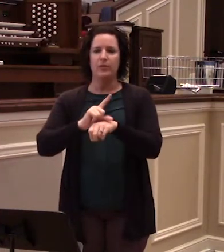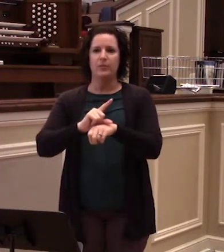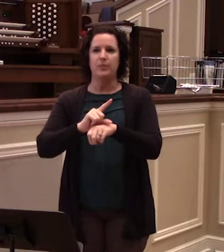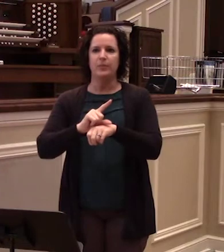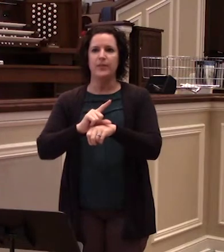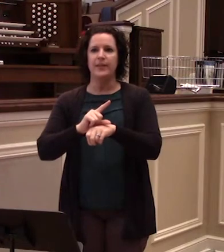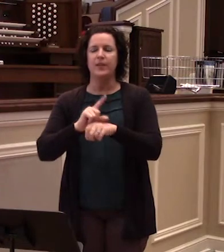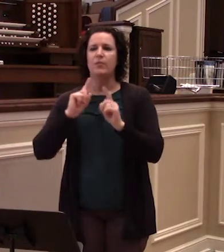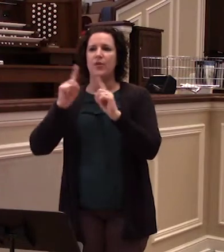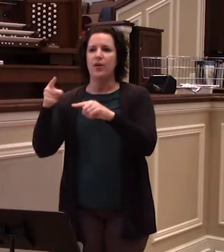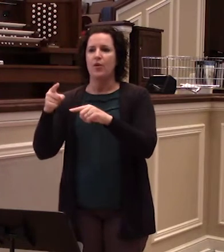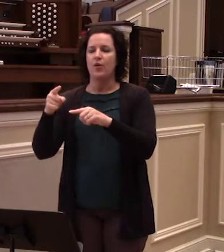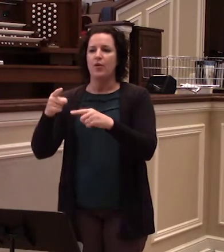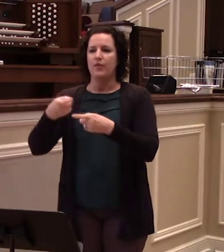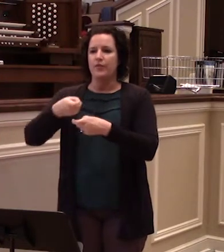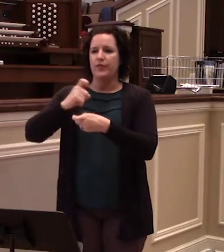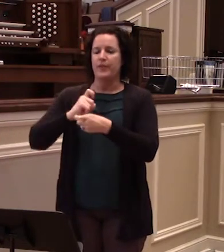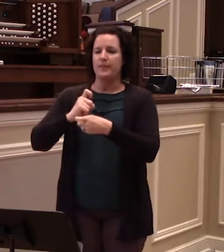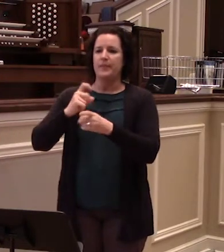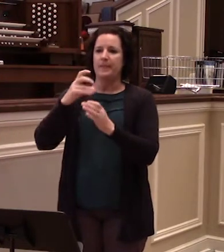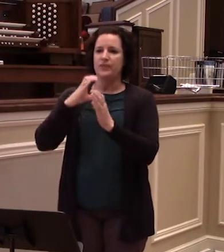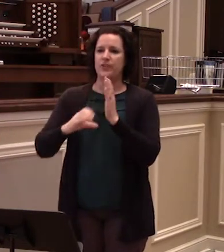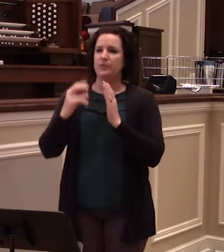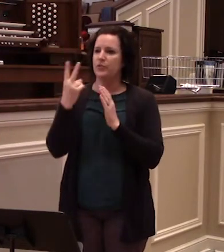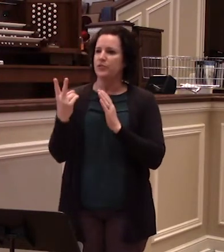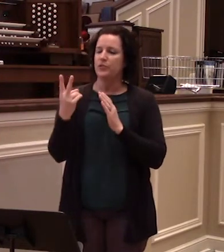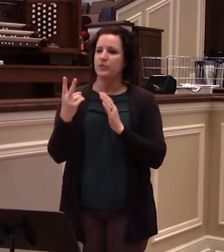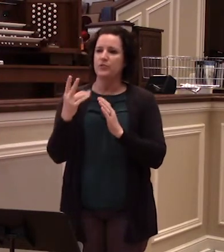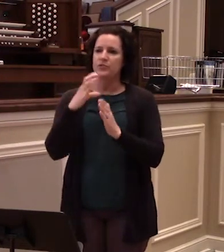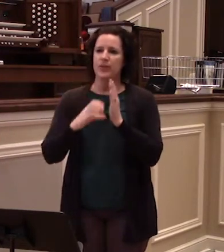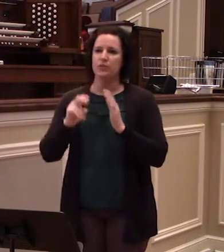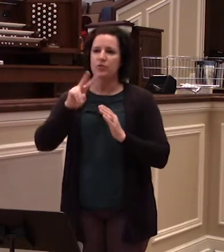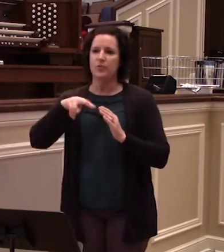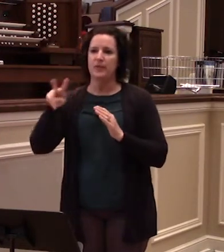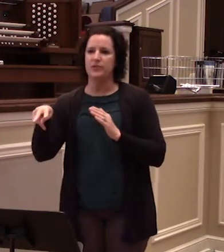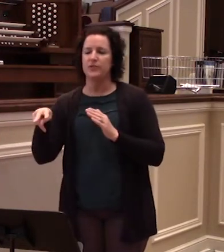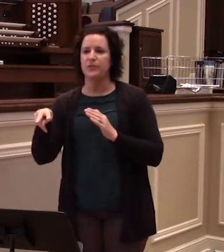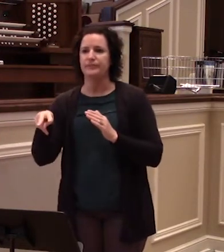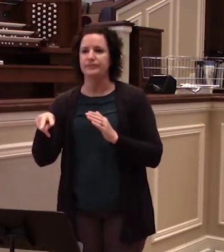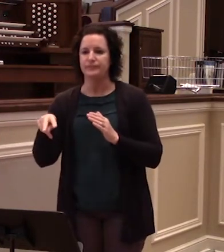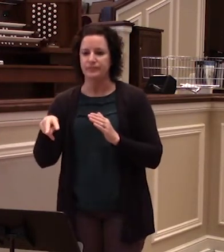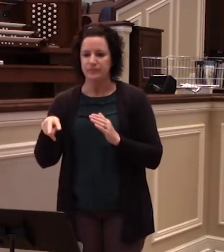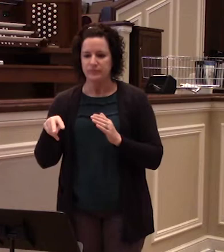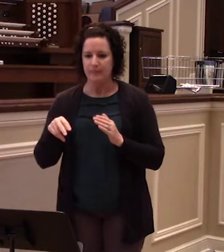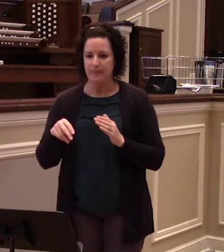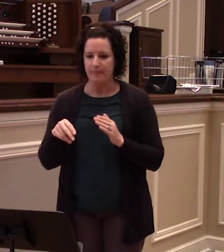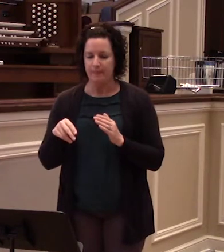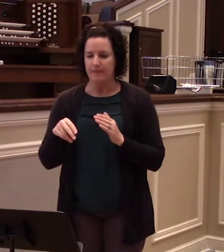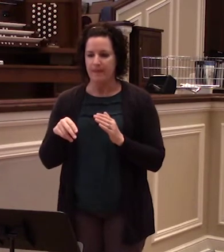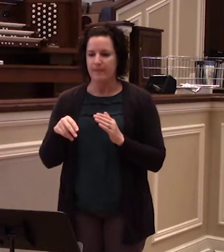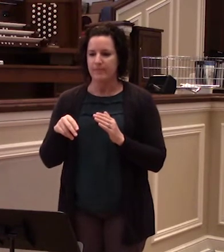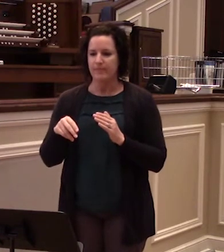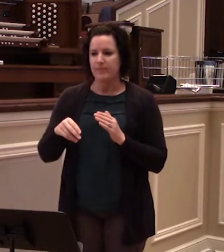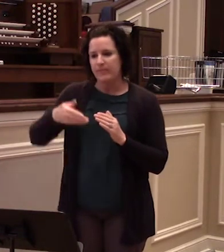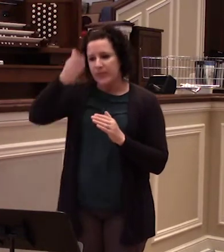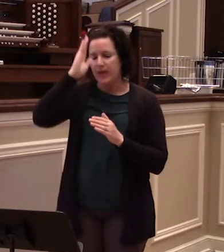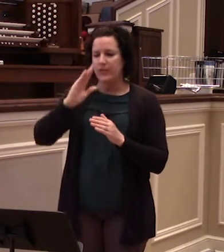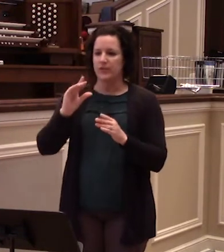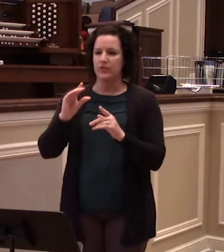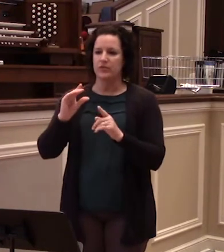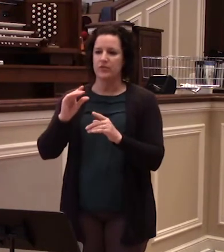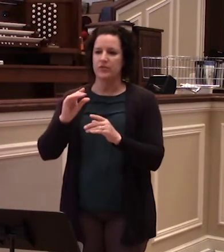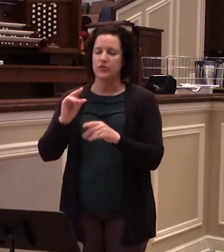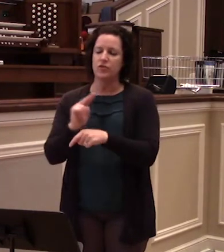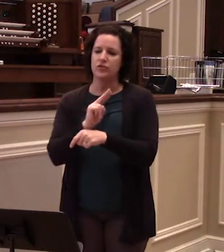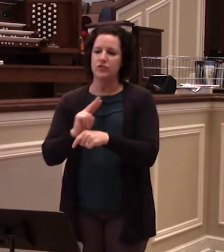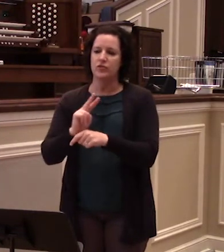22 and give us the night in which Jesus was betrayed, in which he lays out using words and using